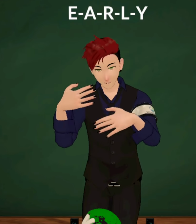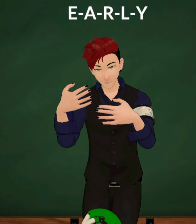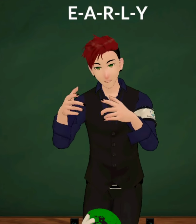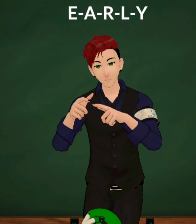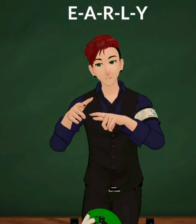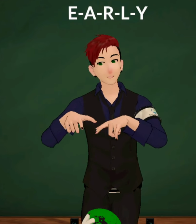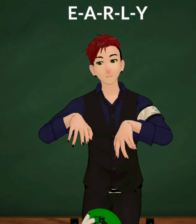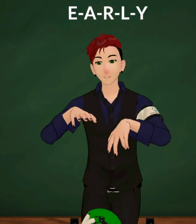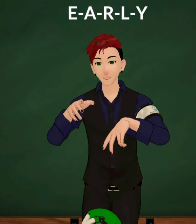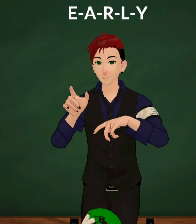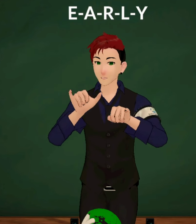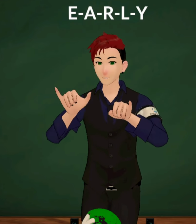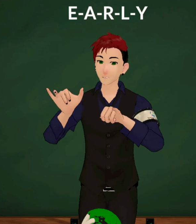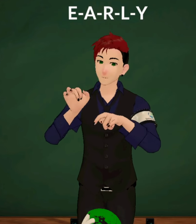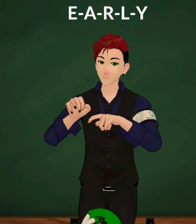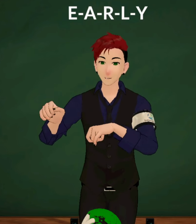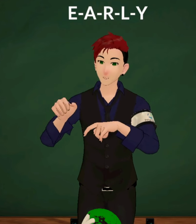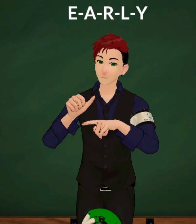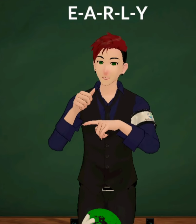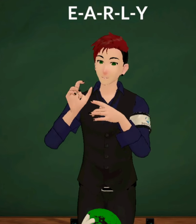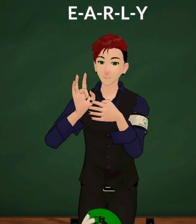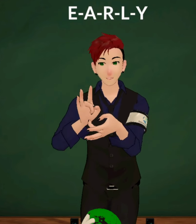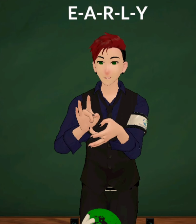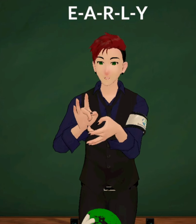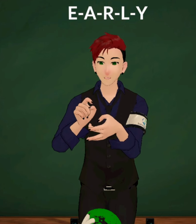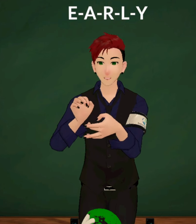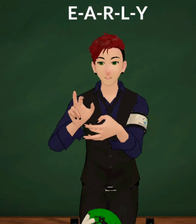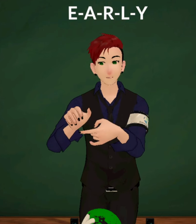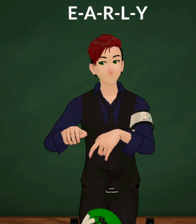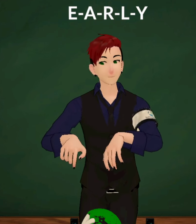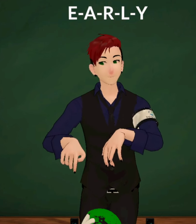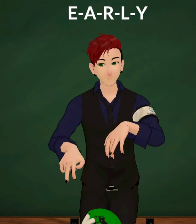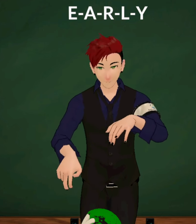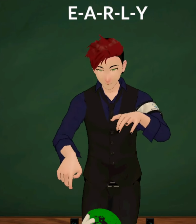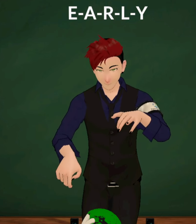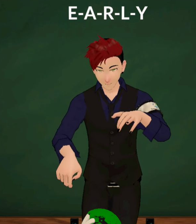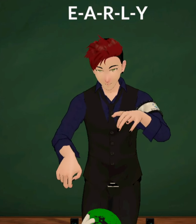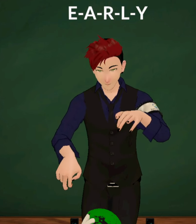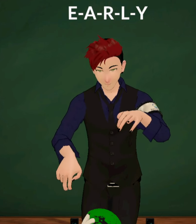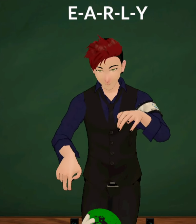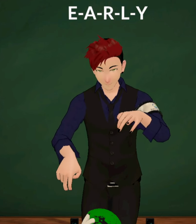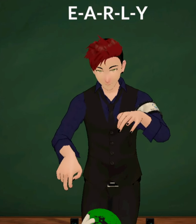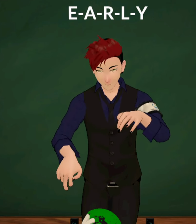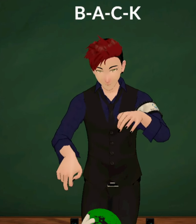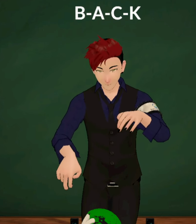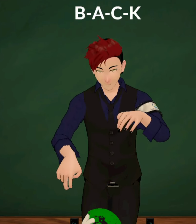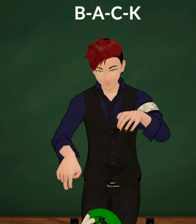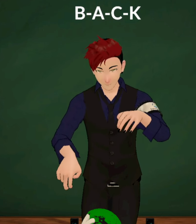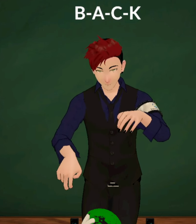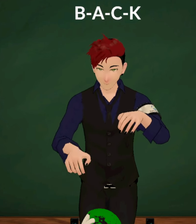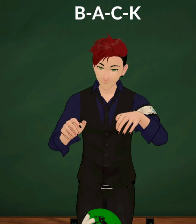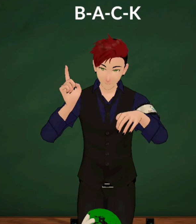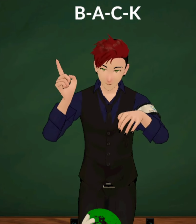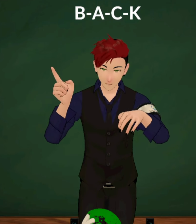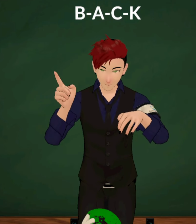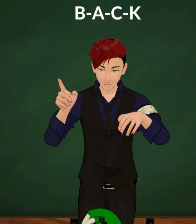next word, that has the same motion but has nothing to do with a clock. It is not my next